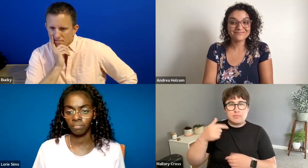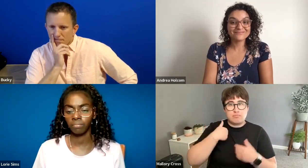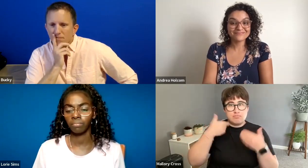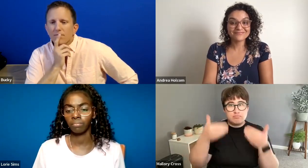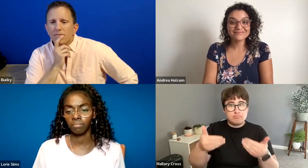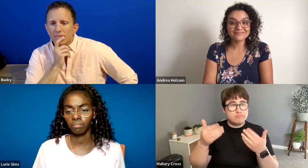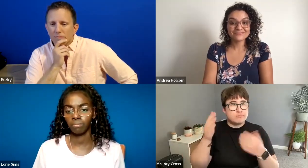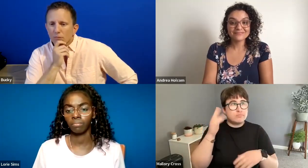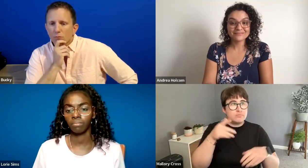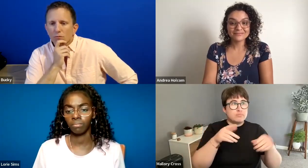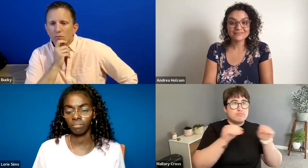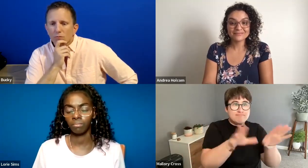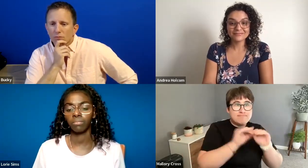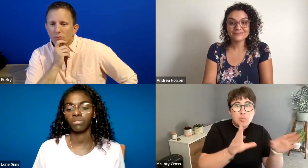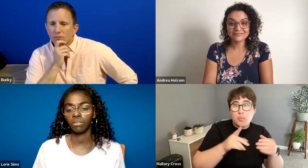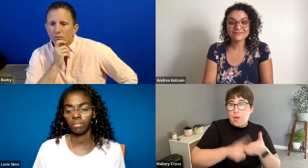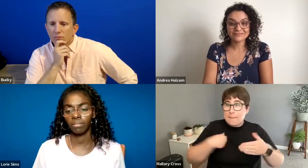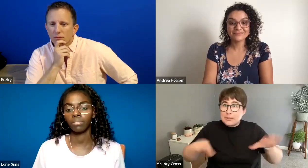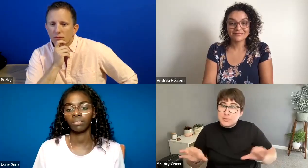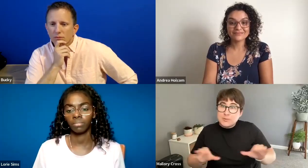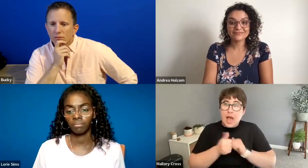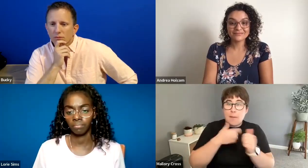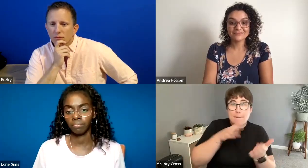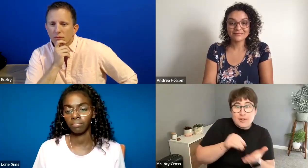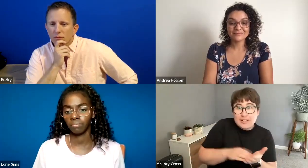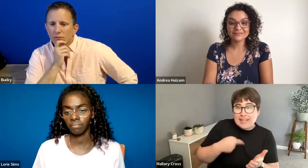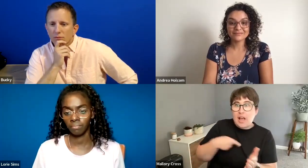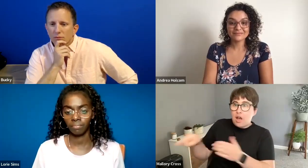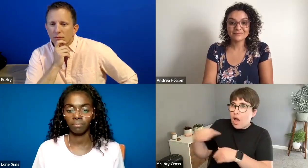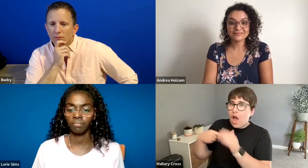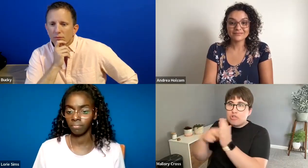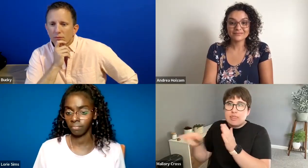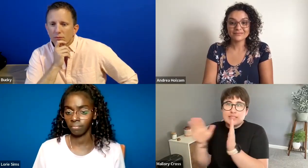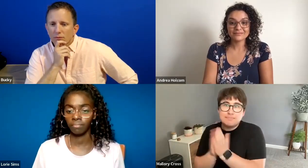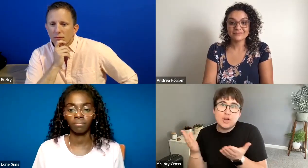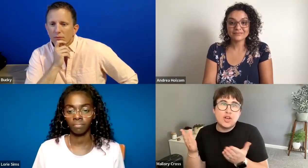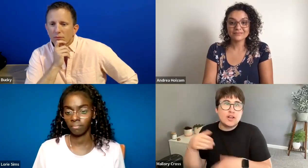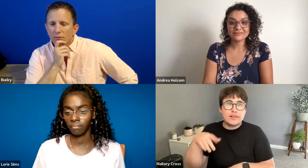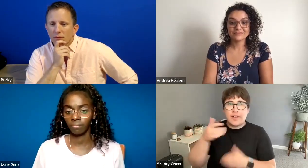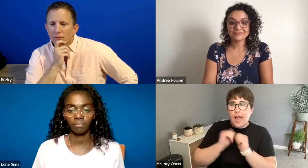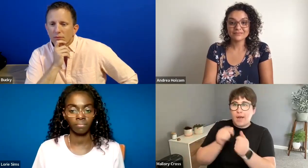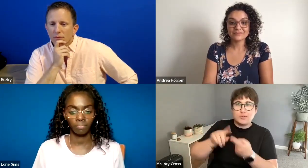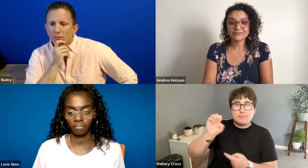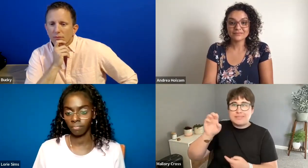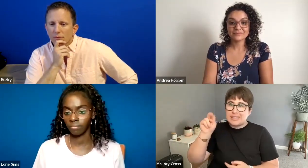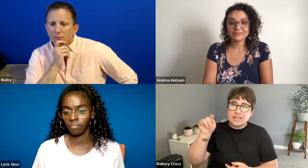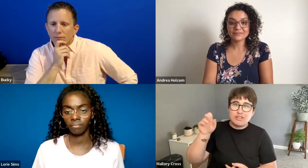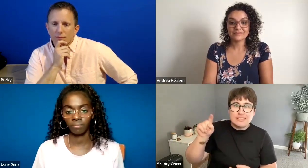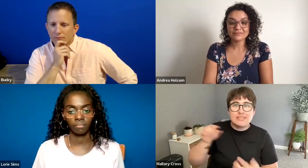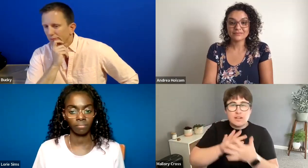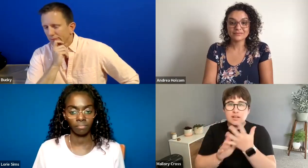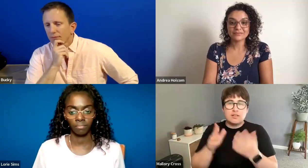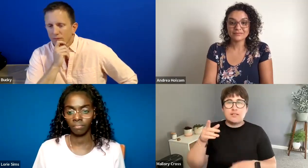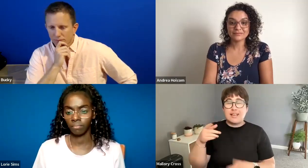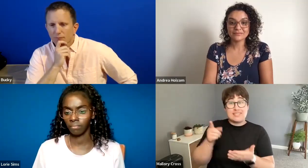what I'm asking about right now is performative allyship. advertising about what it is you're doing, and, oh, hey, I read